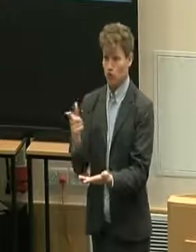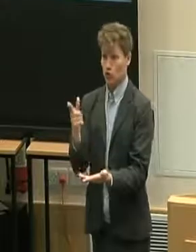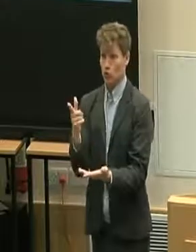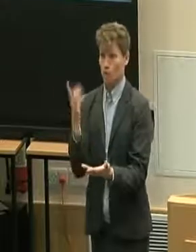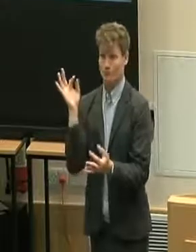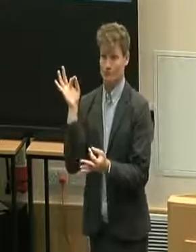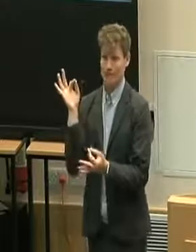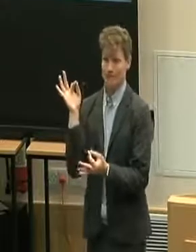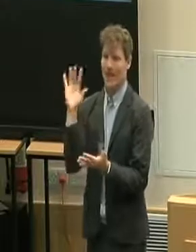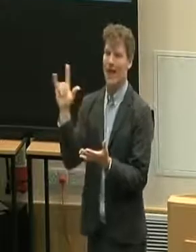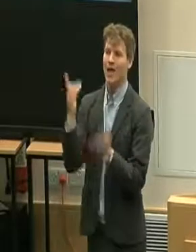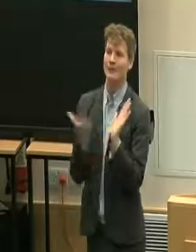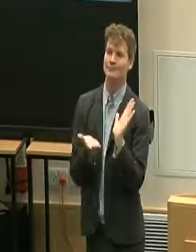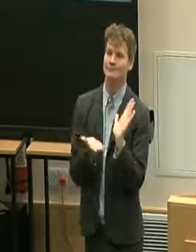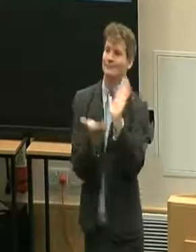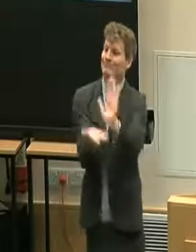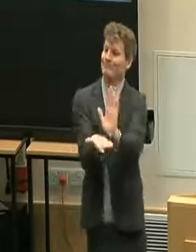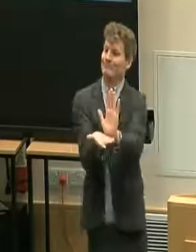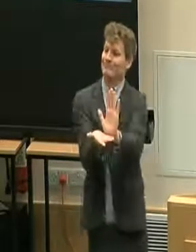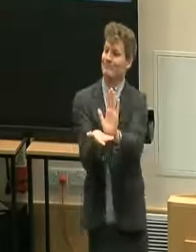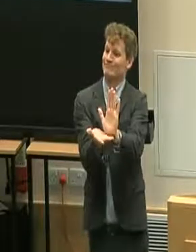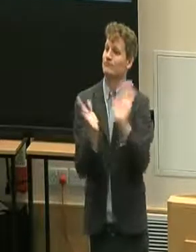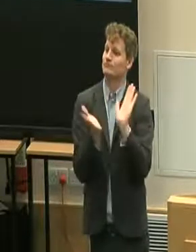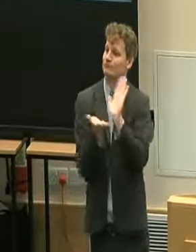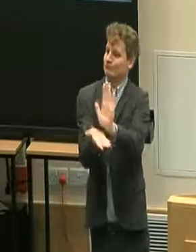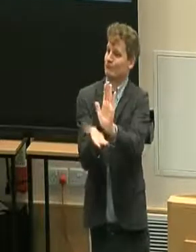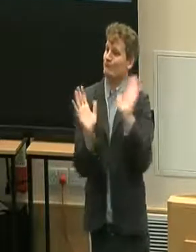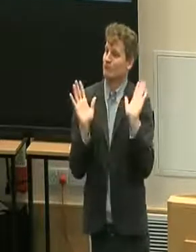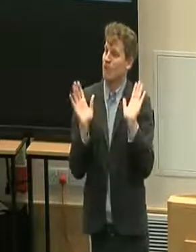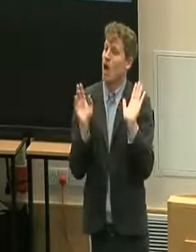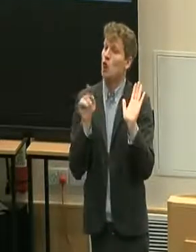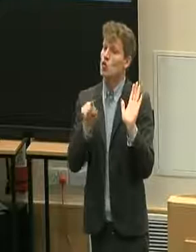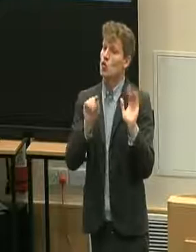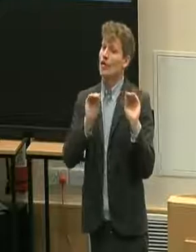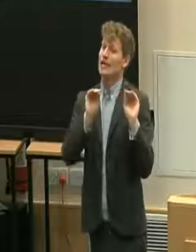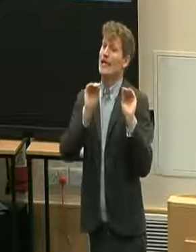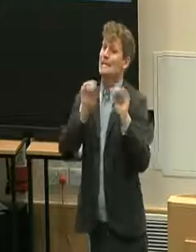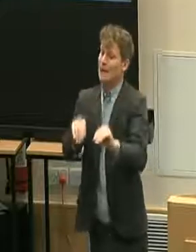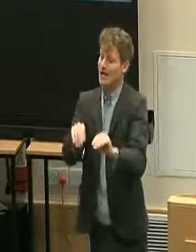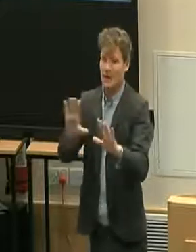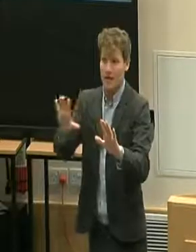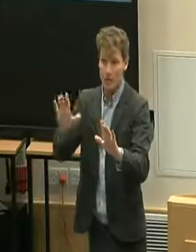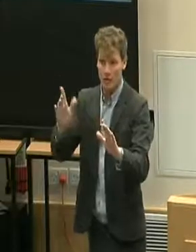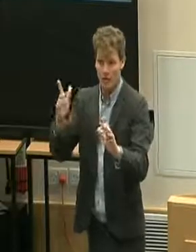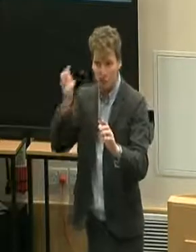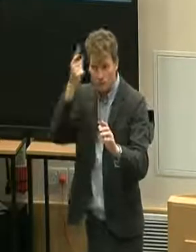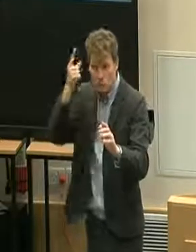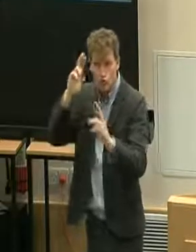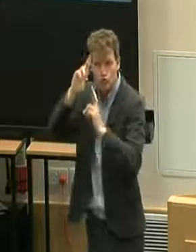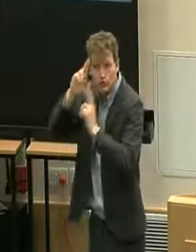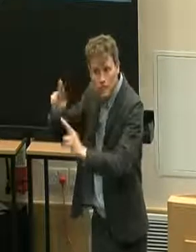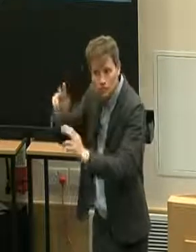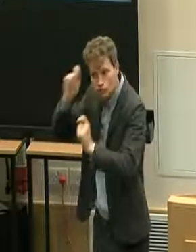them in a way which is respectful but persistent, if you like. You